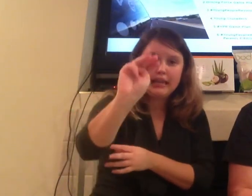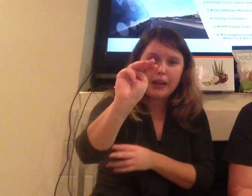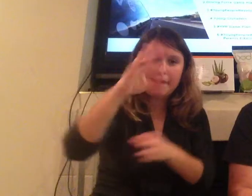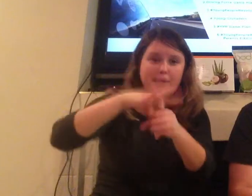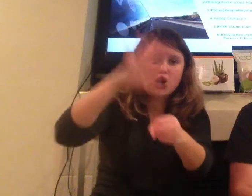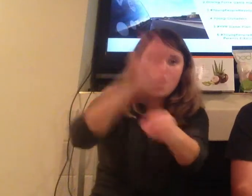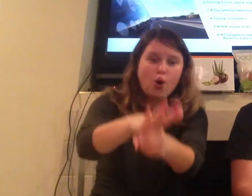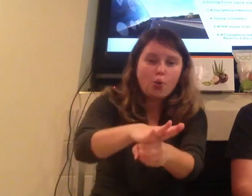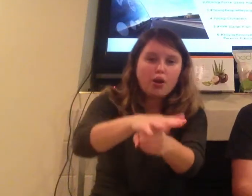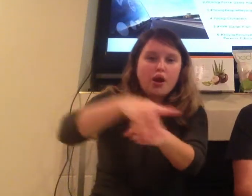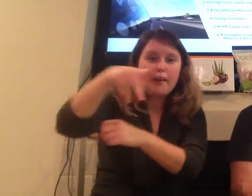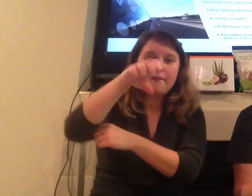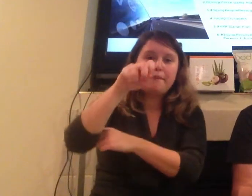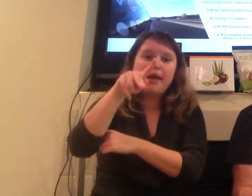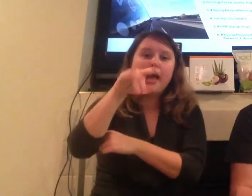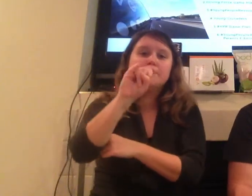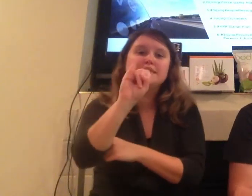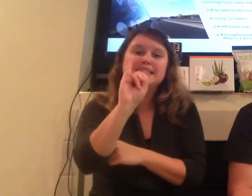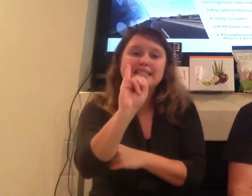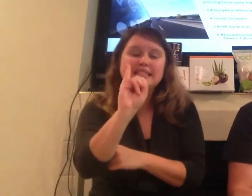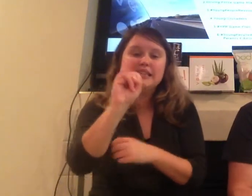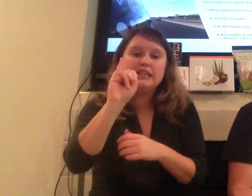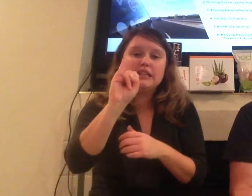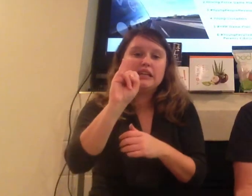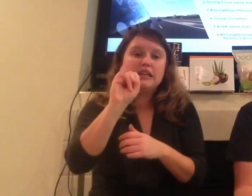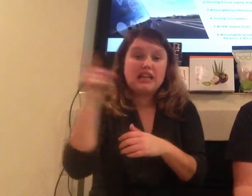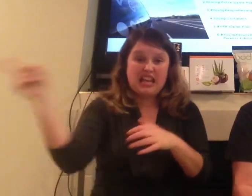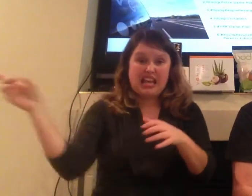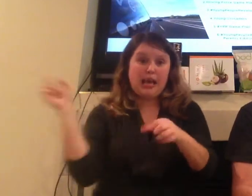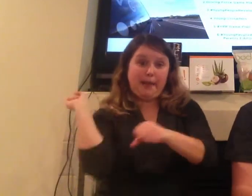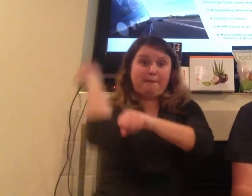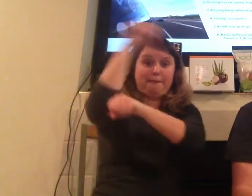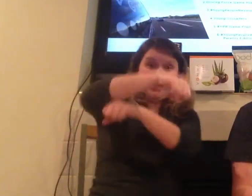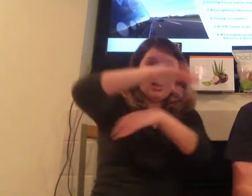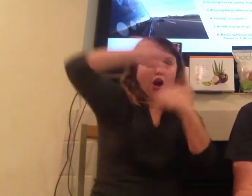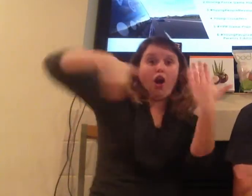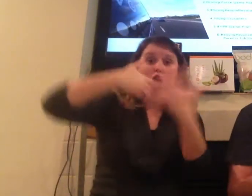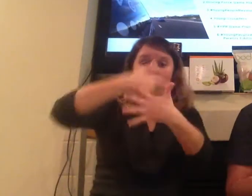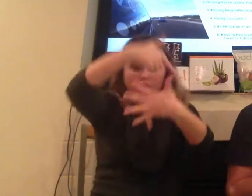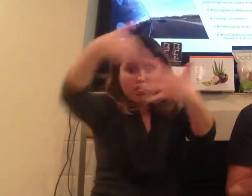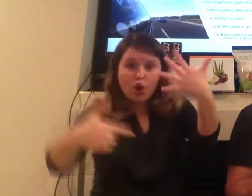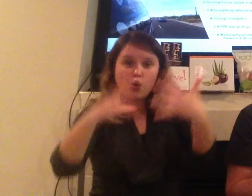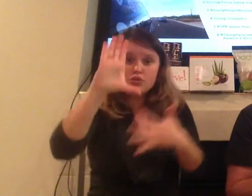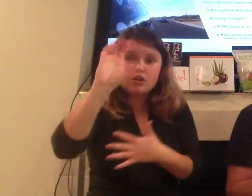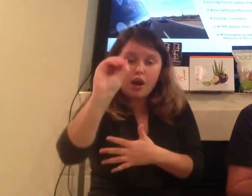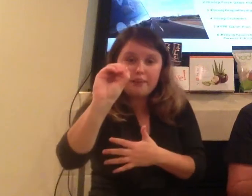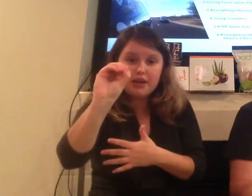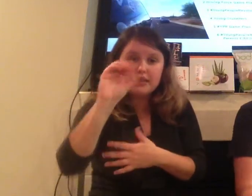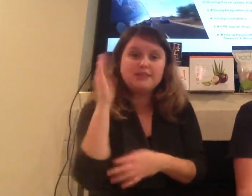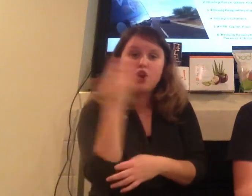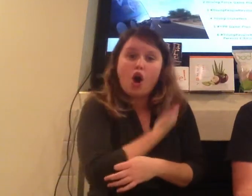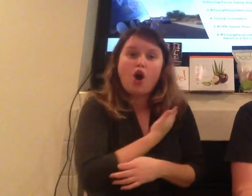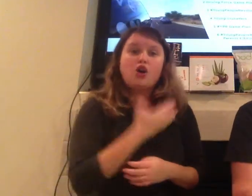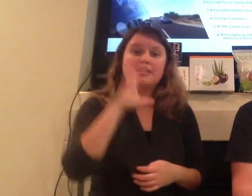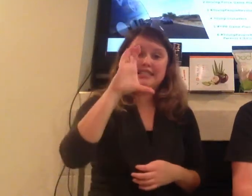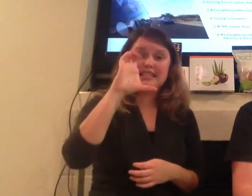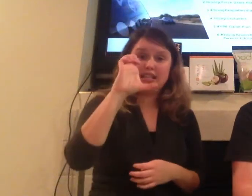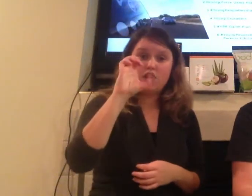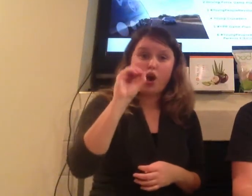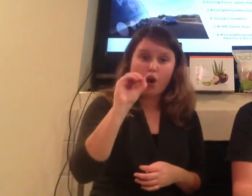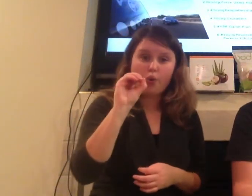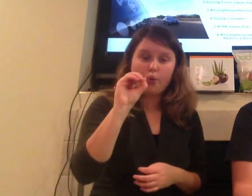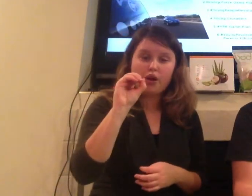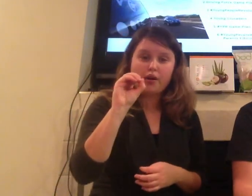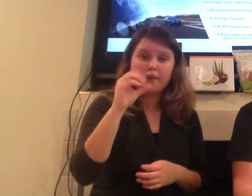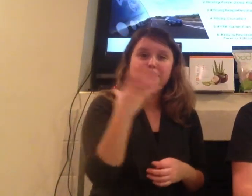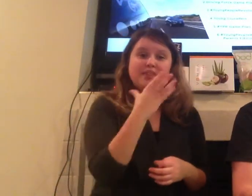and Pepsi. He won that award against those companies. Our founder. You know, he was also